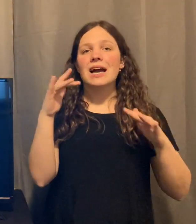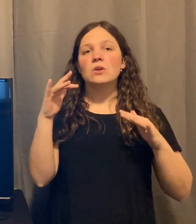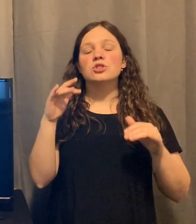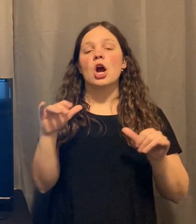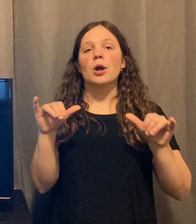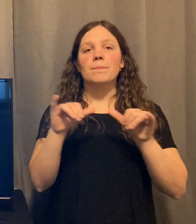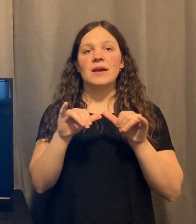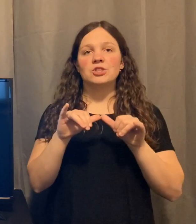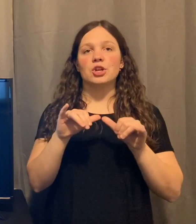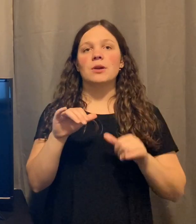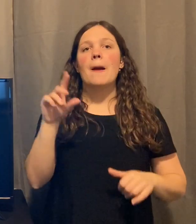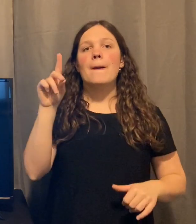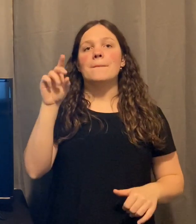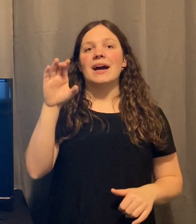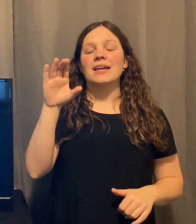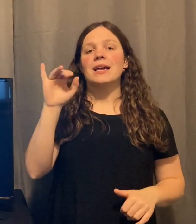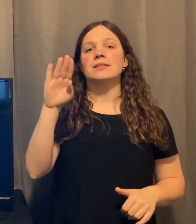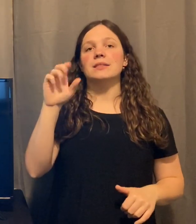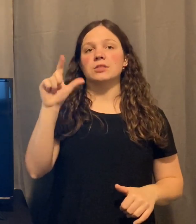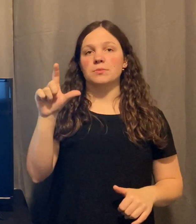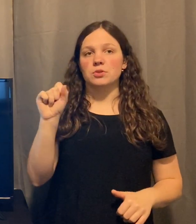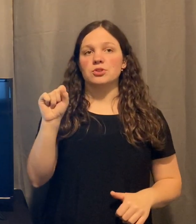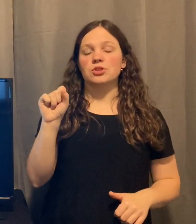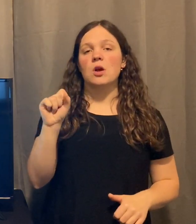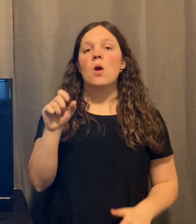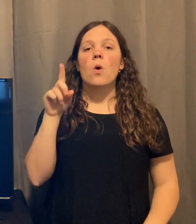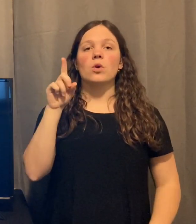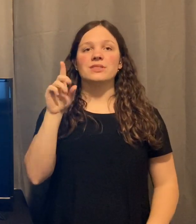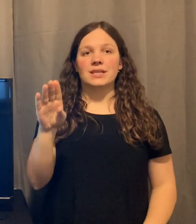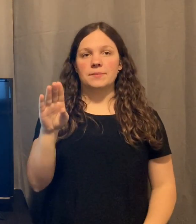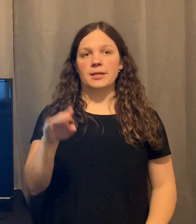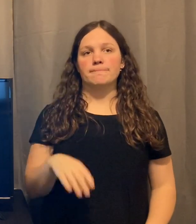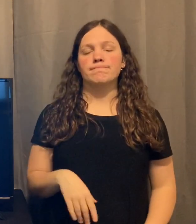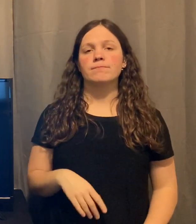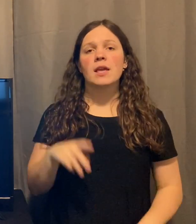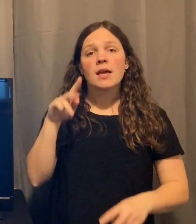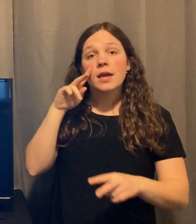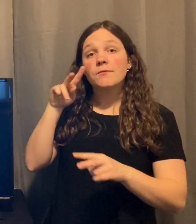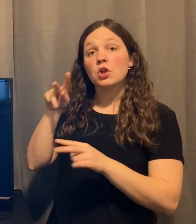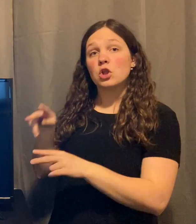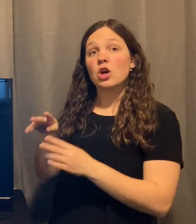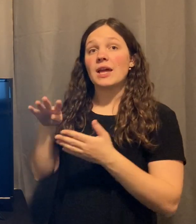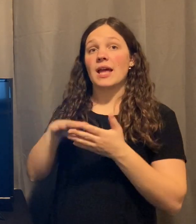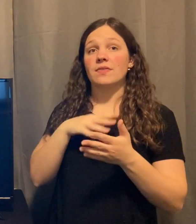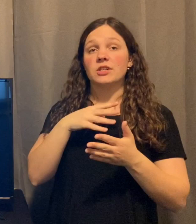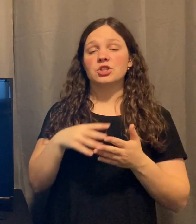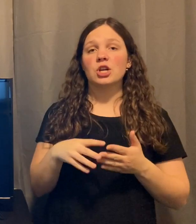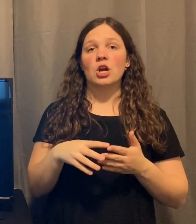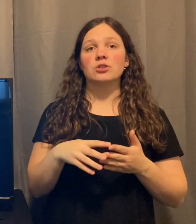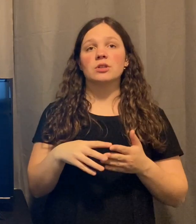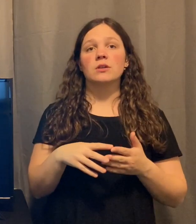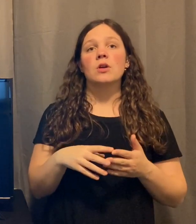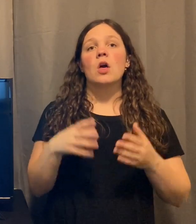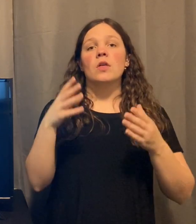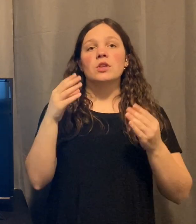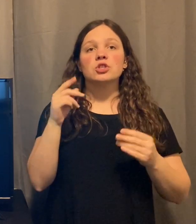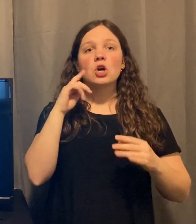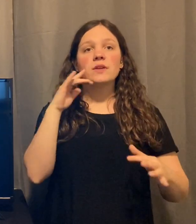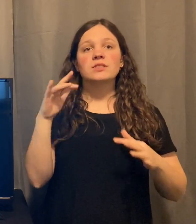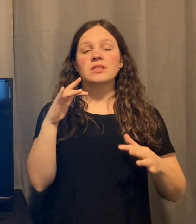Sounds are measured by decibels or dB. If you look at this chart, the soft